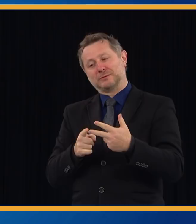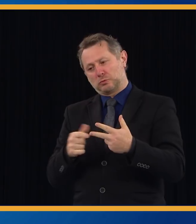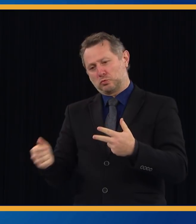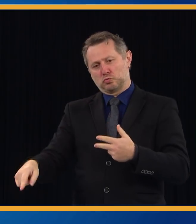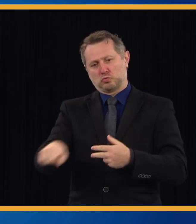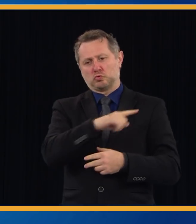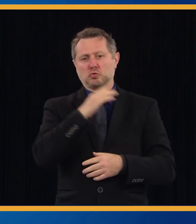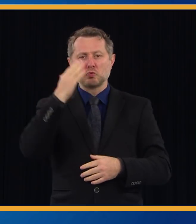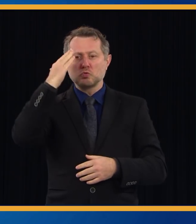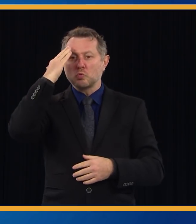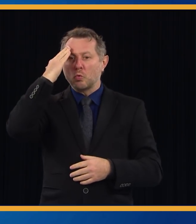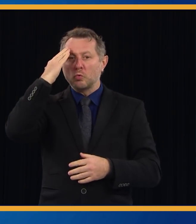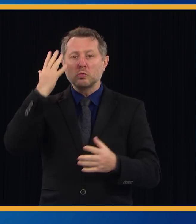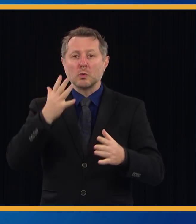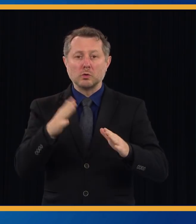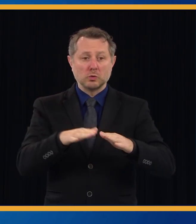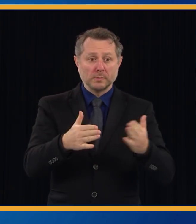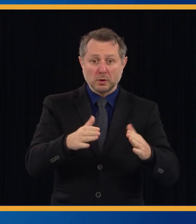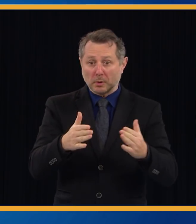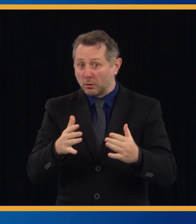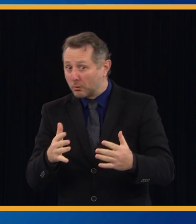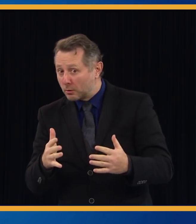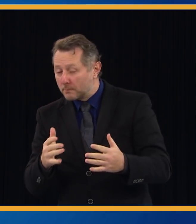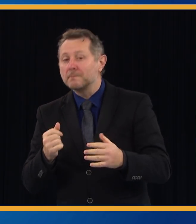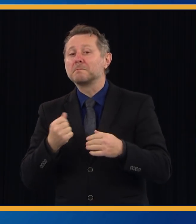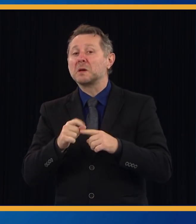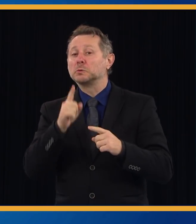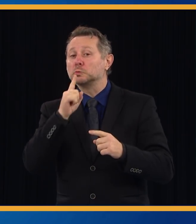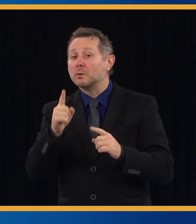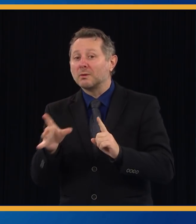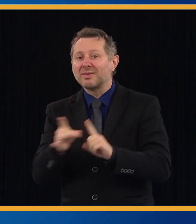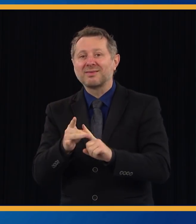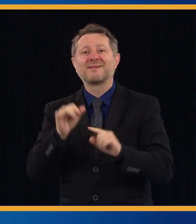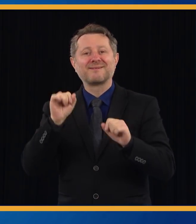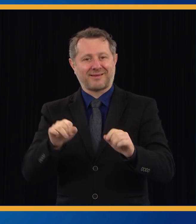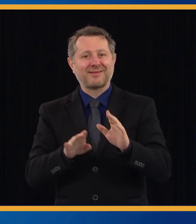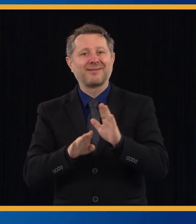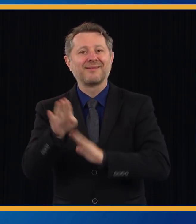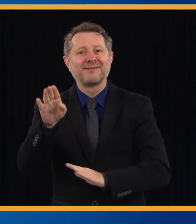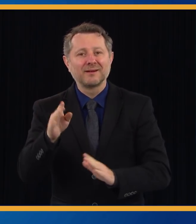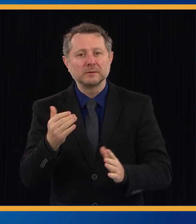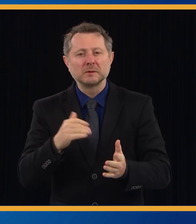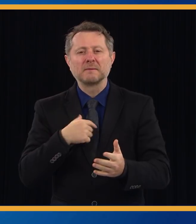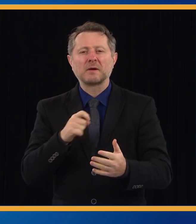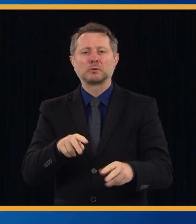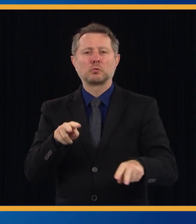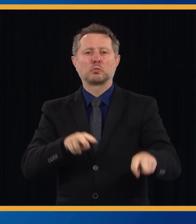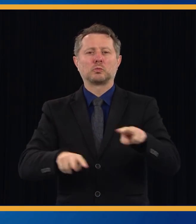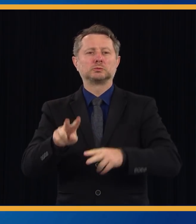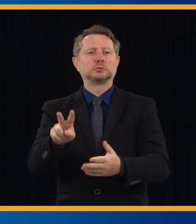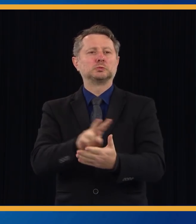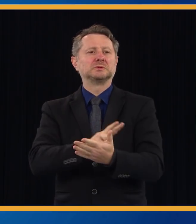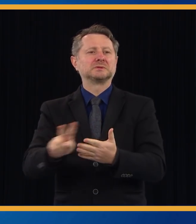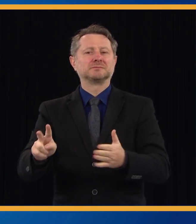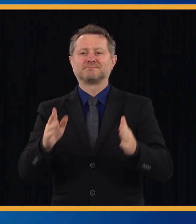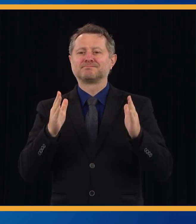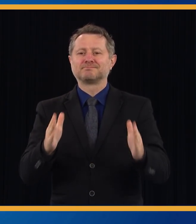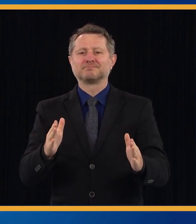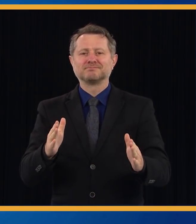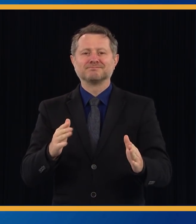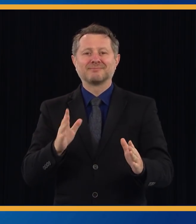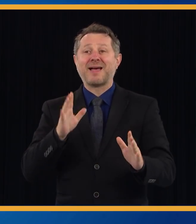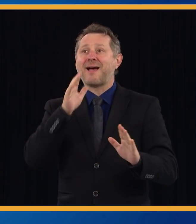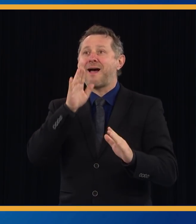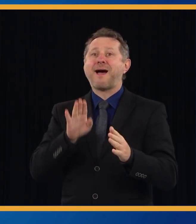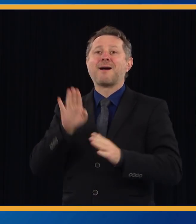to increase activity, the infection rate goes up, 2 weeks to actually do that monitoring. That's the broad